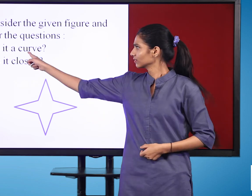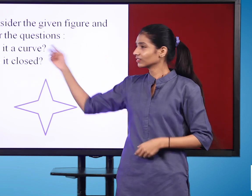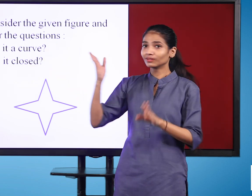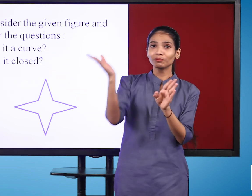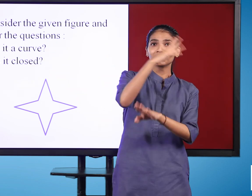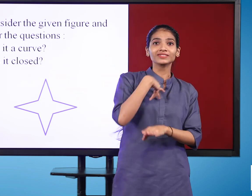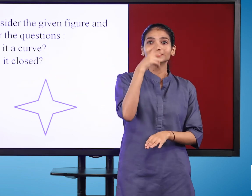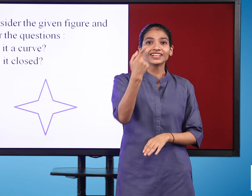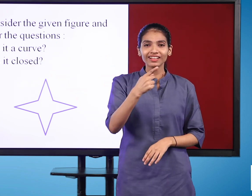Is it a curve?